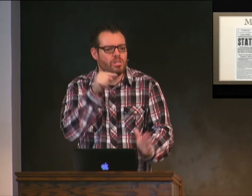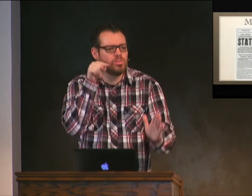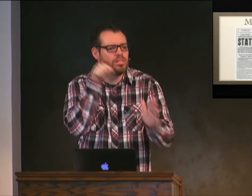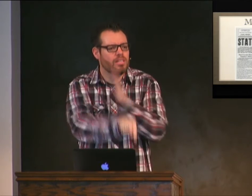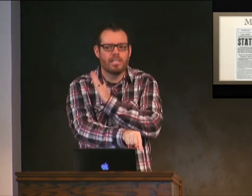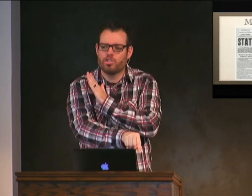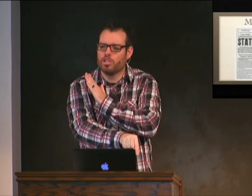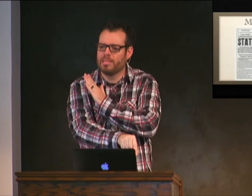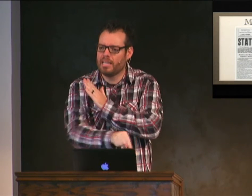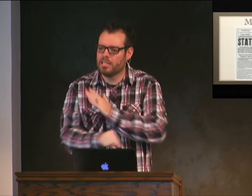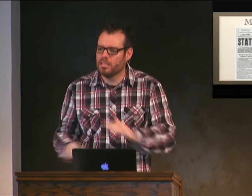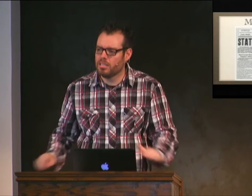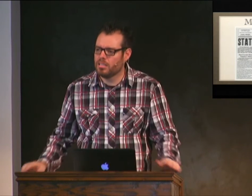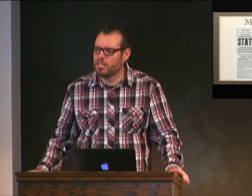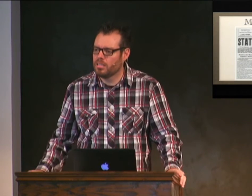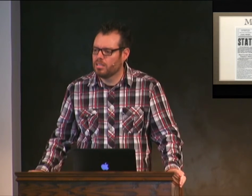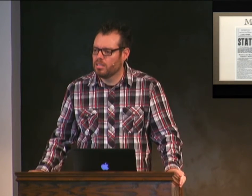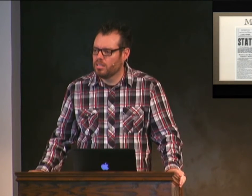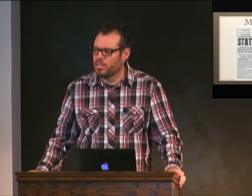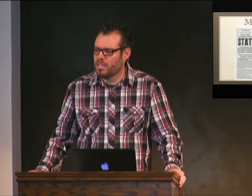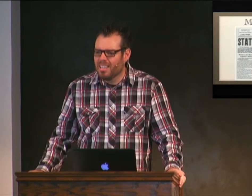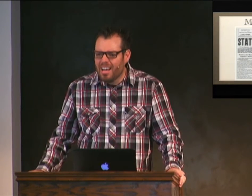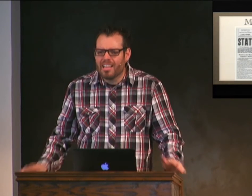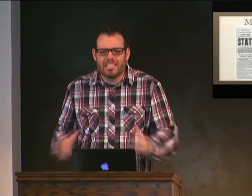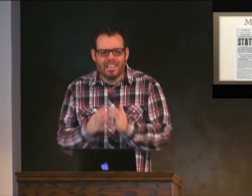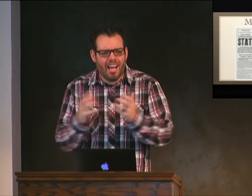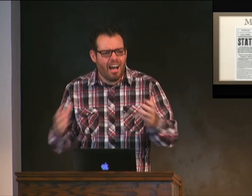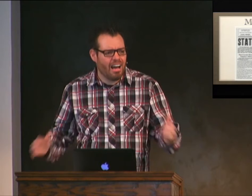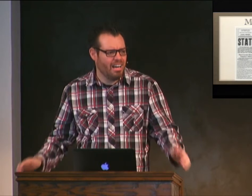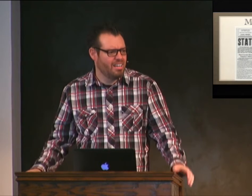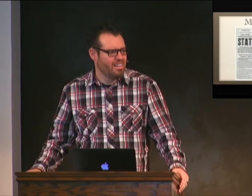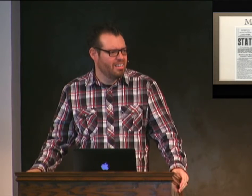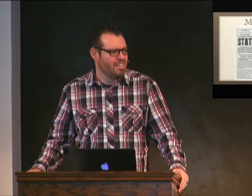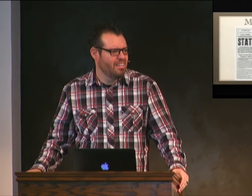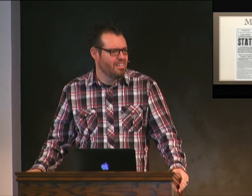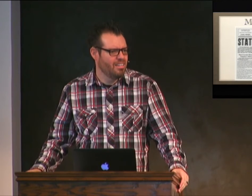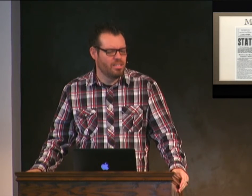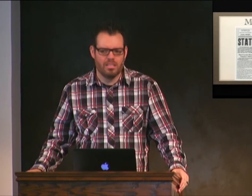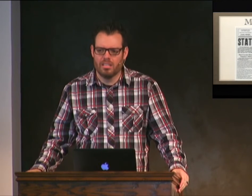5 to 6 million Jews were exterminated. That's a lot.